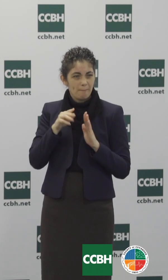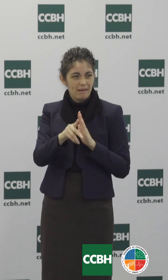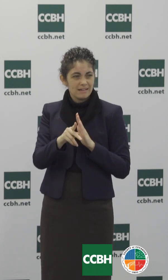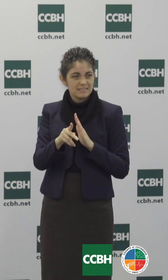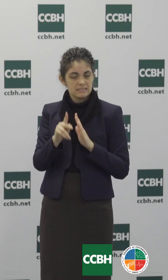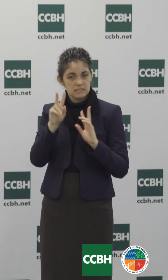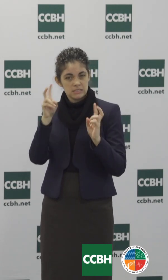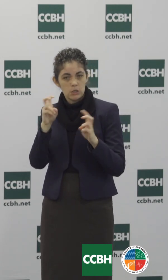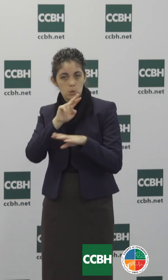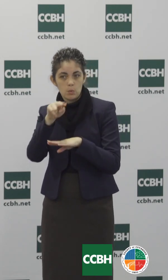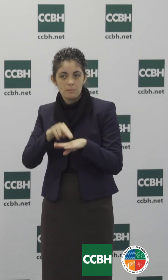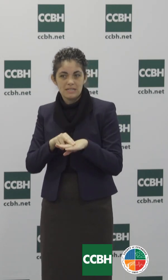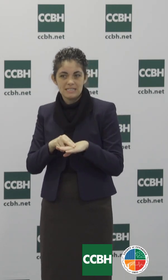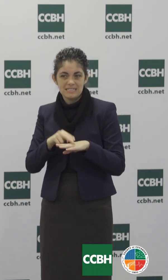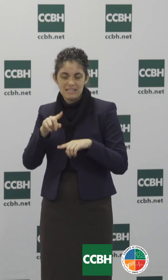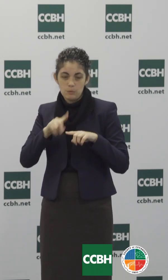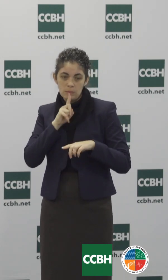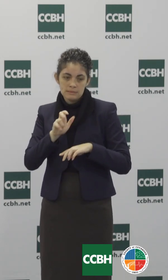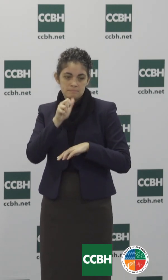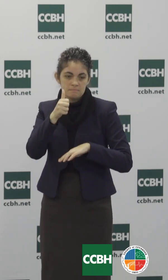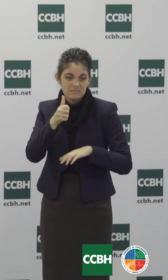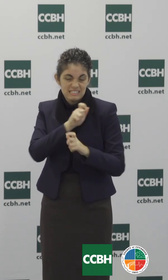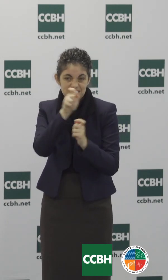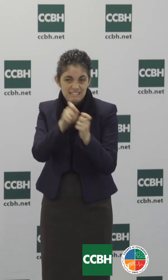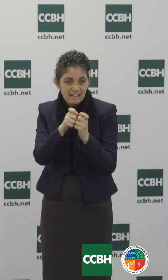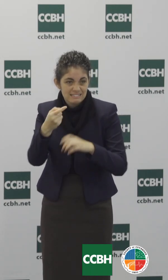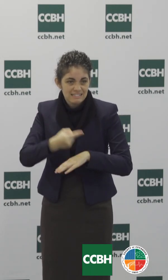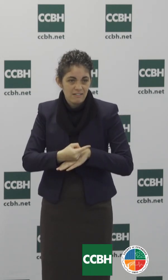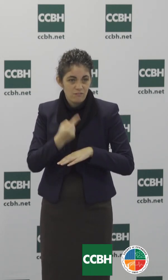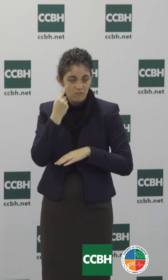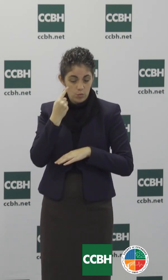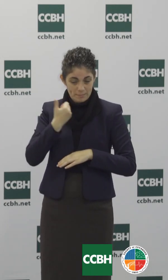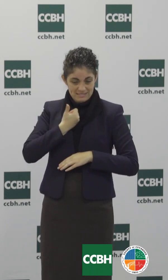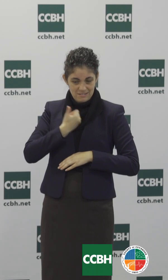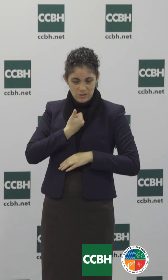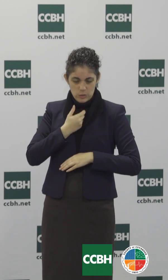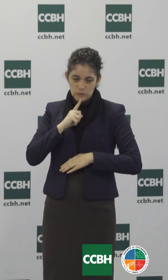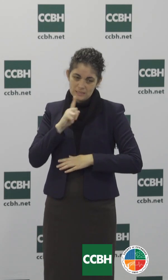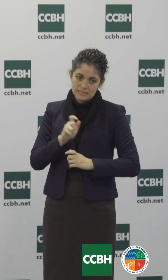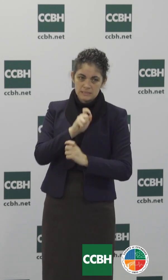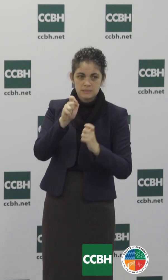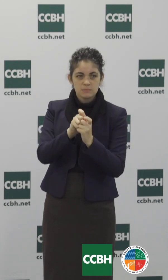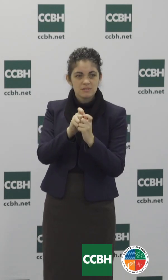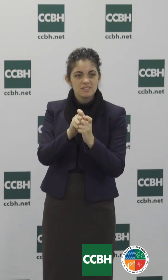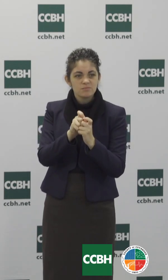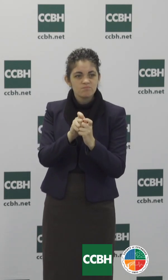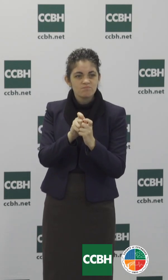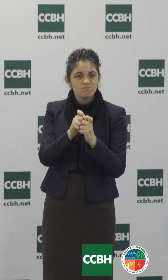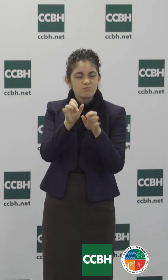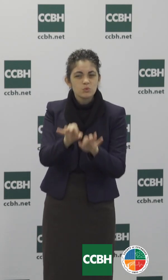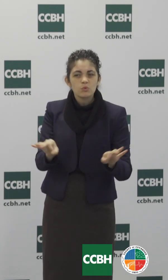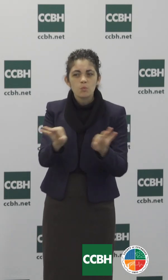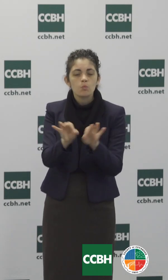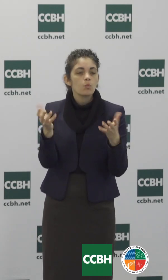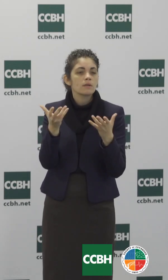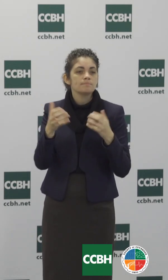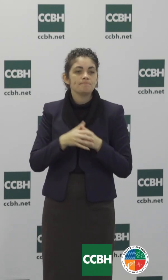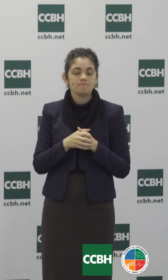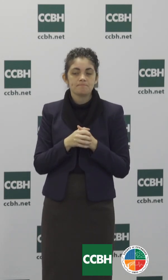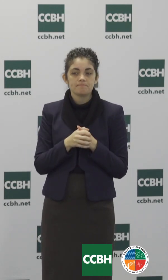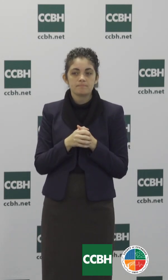that it's hard to set a date on these things. For me, what's particularly important is that we